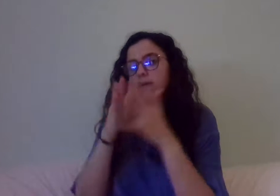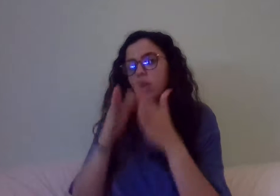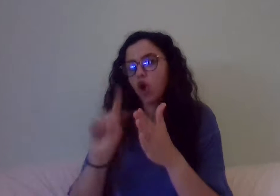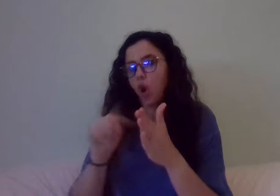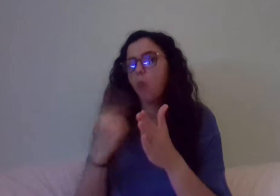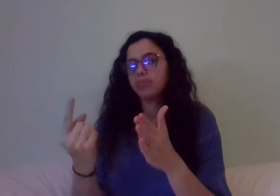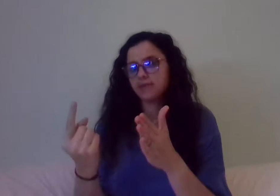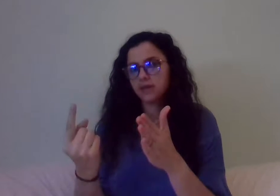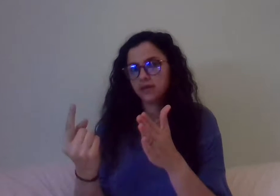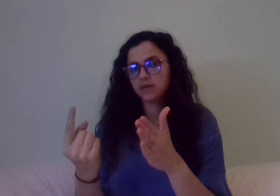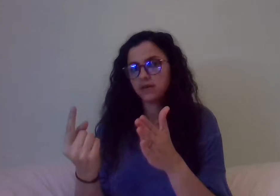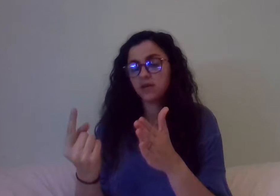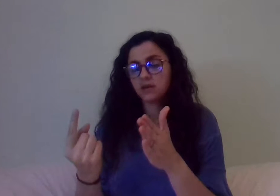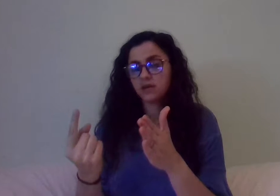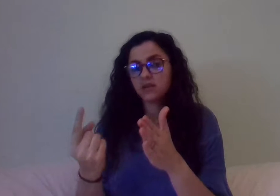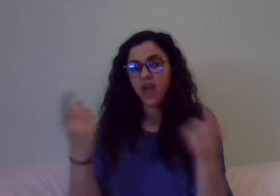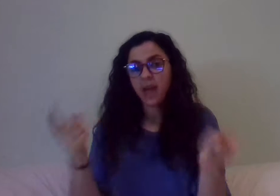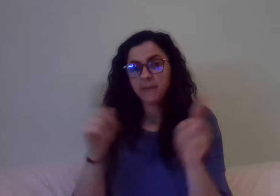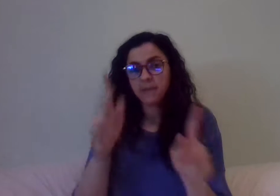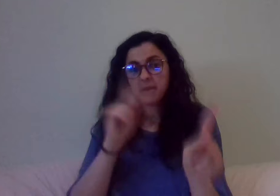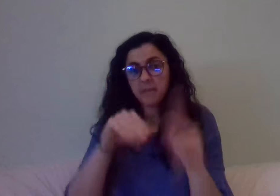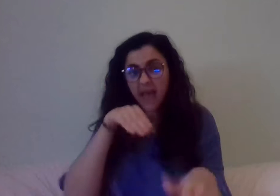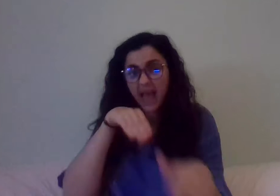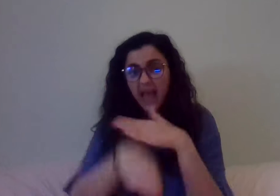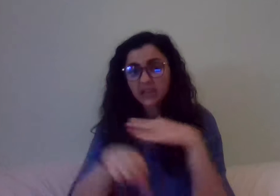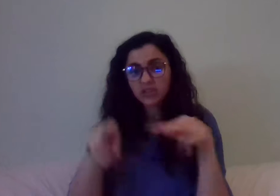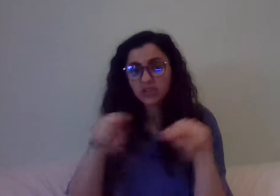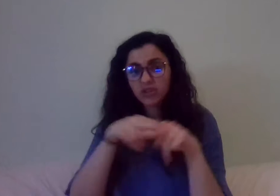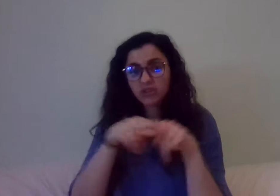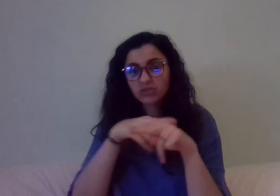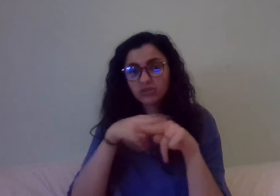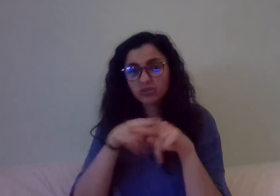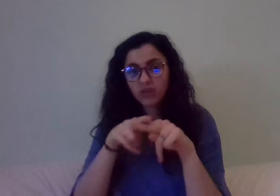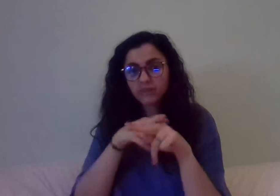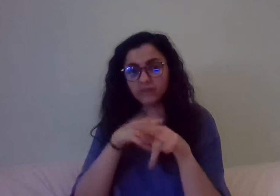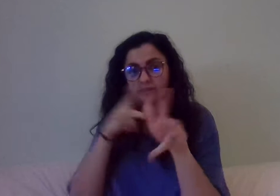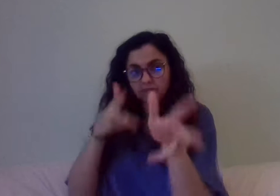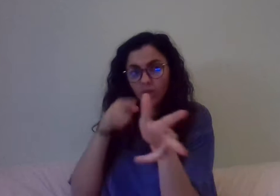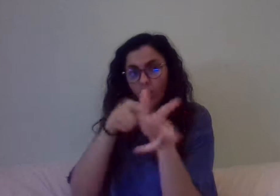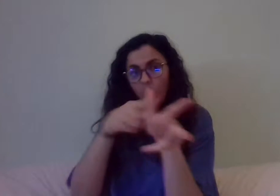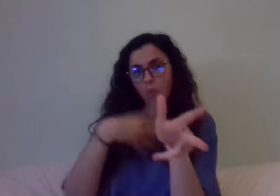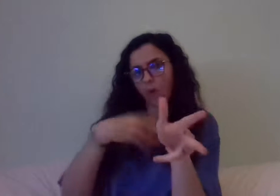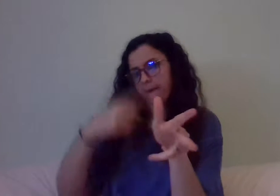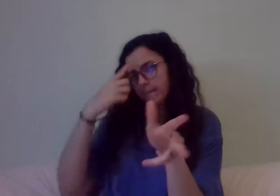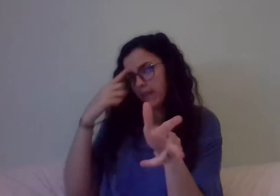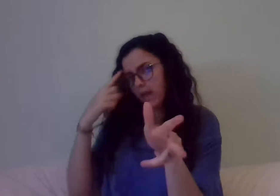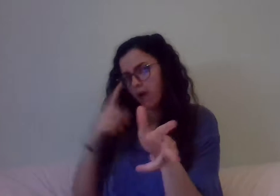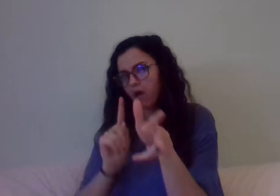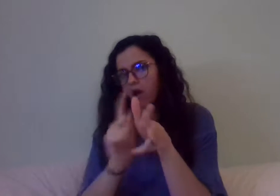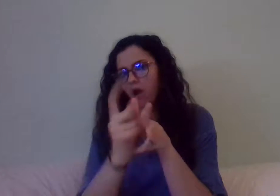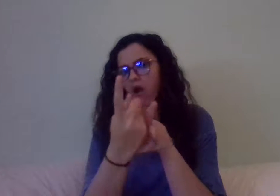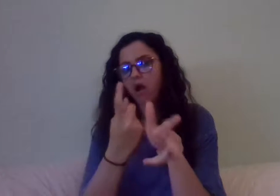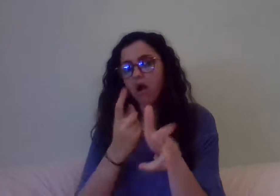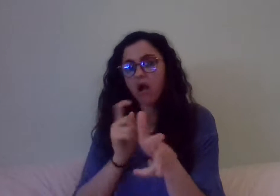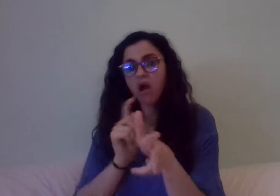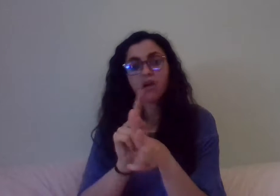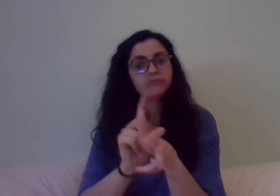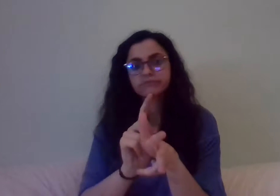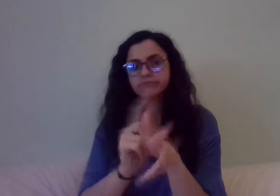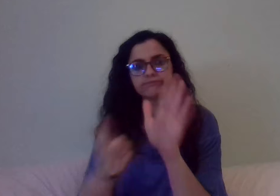once people were aboard the trains, you weren't even allowed to move between one car and another because